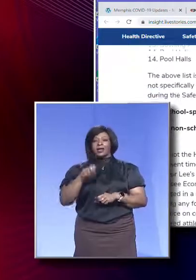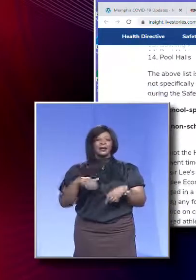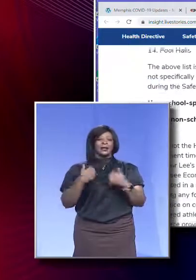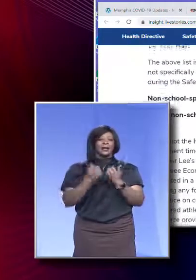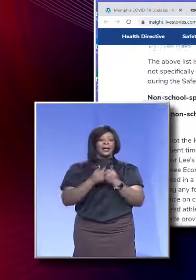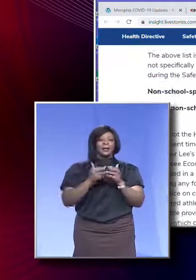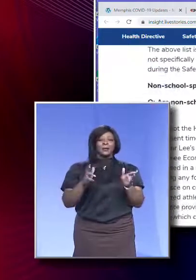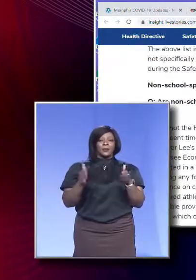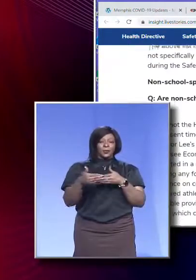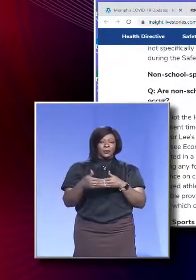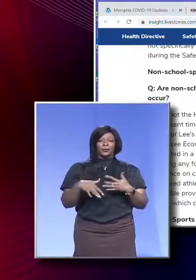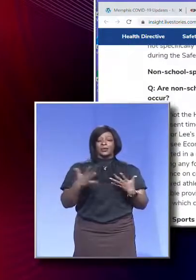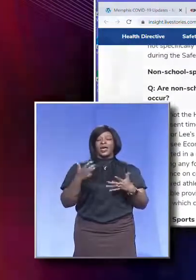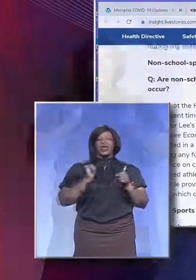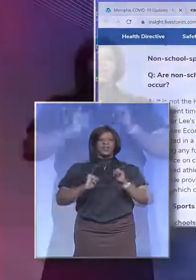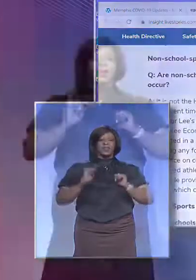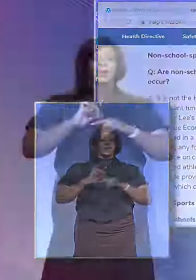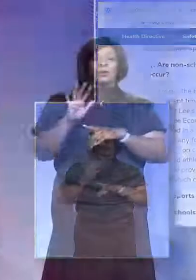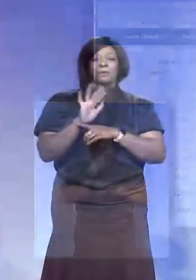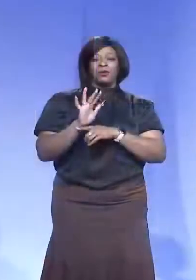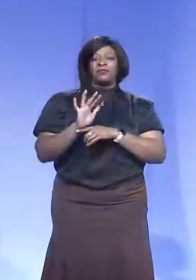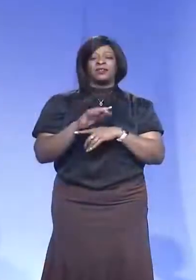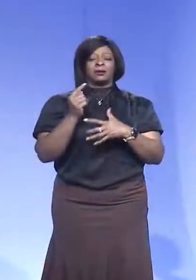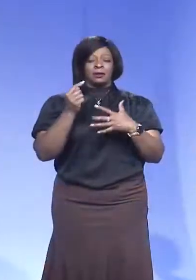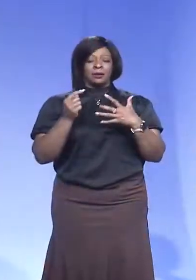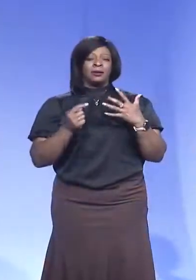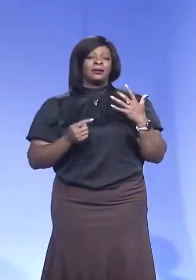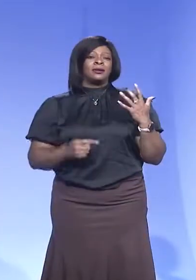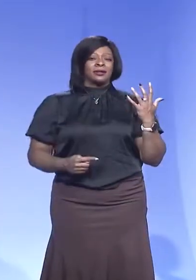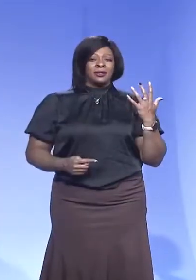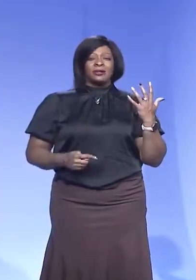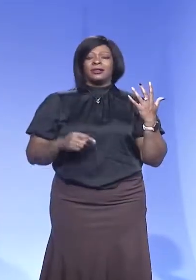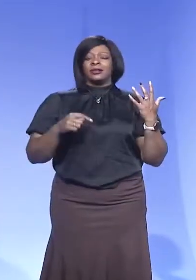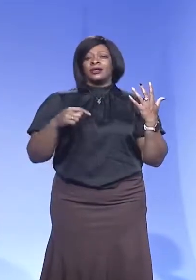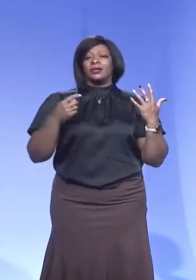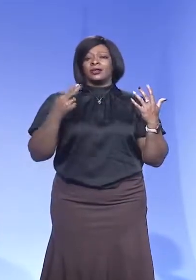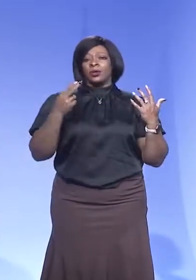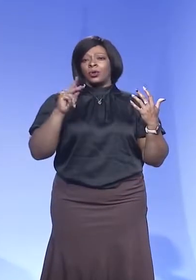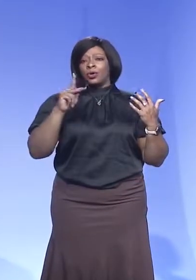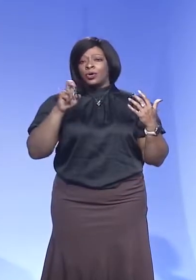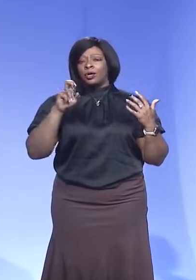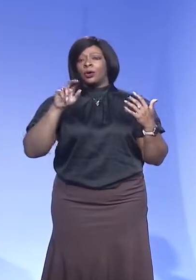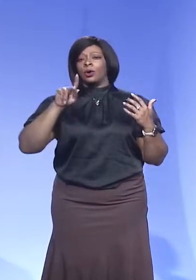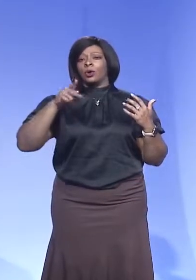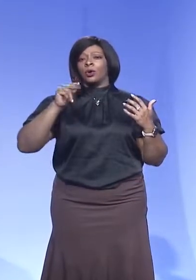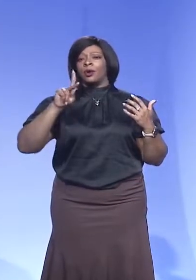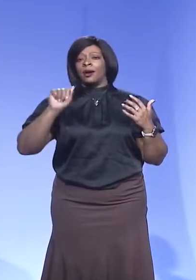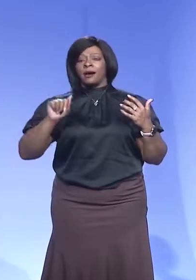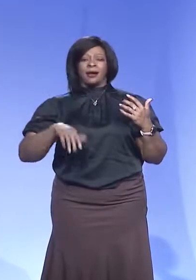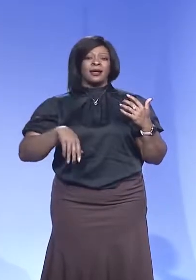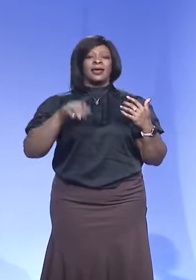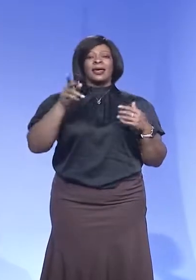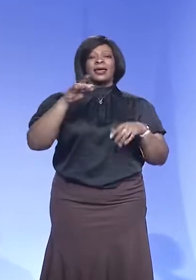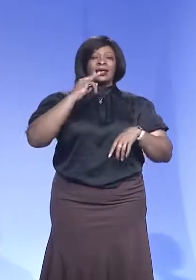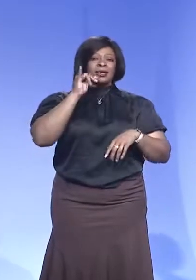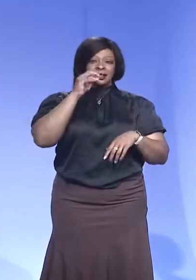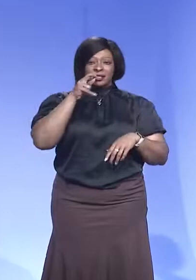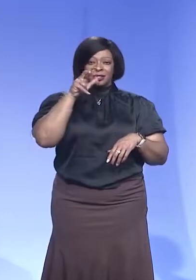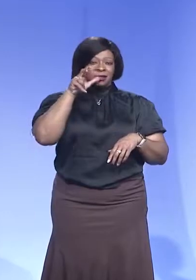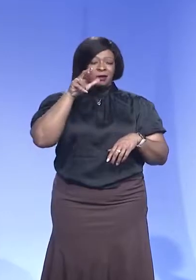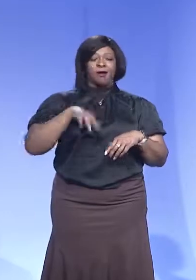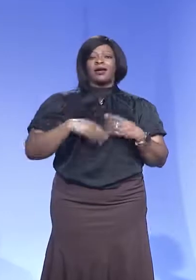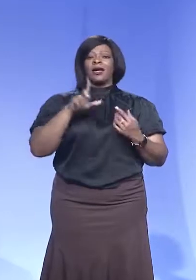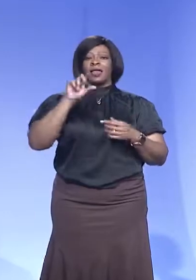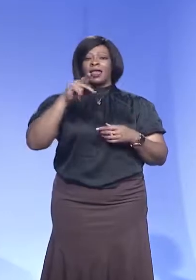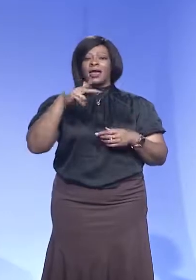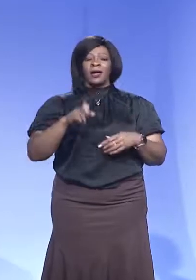rooms, theaters, movies, hookah and cigar lounges, trampoline parks, entertainment and